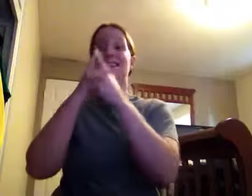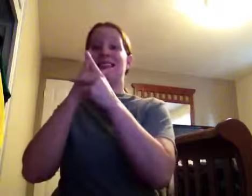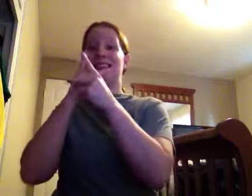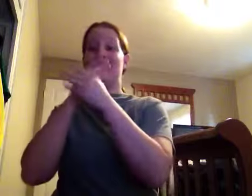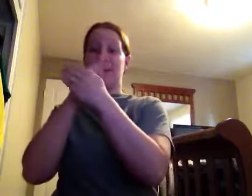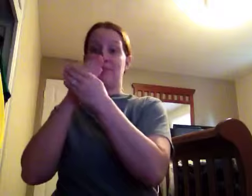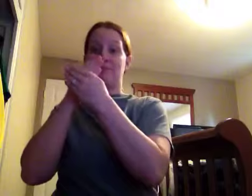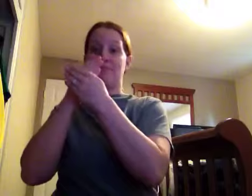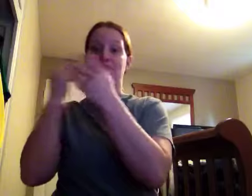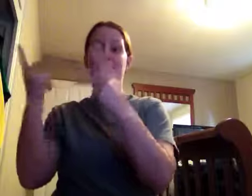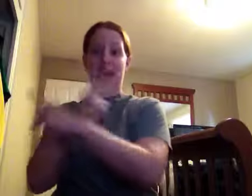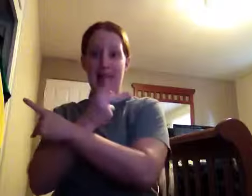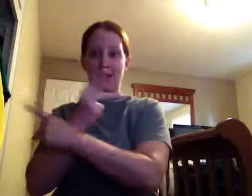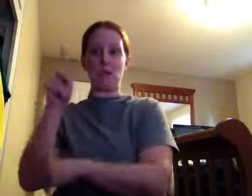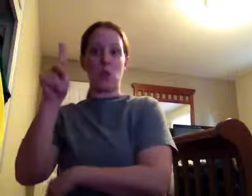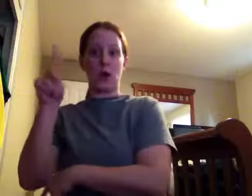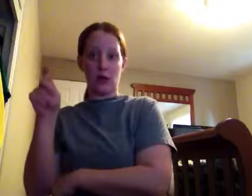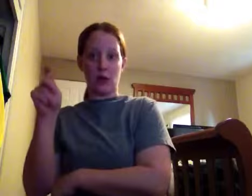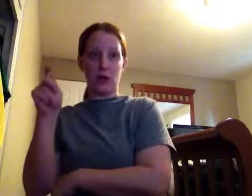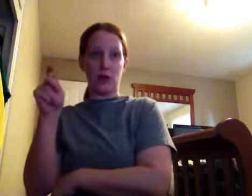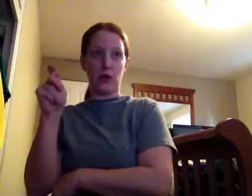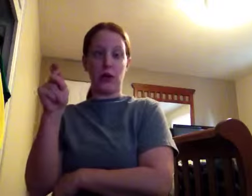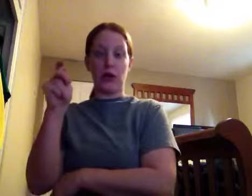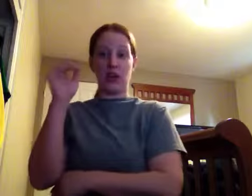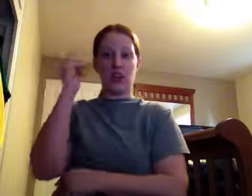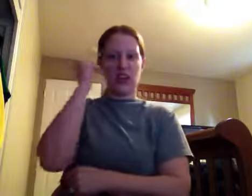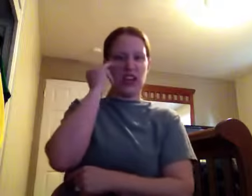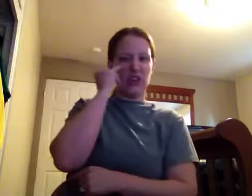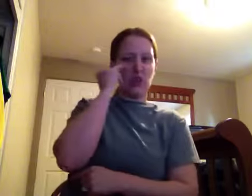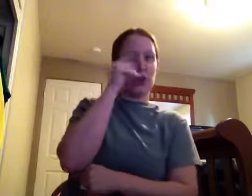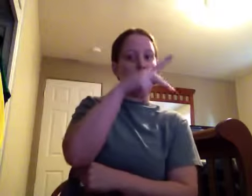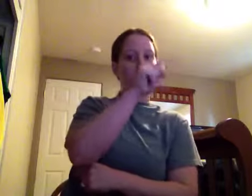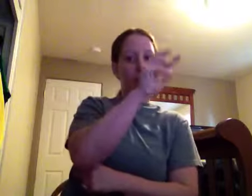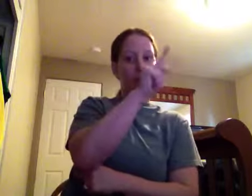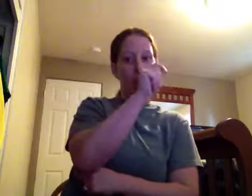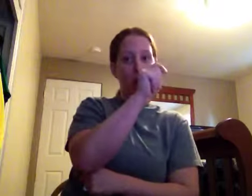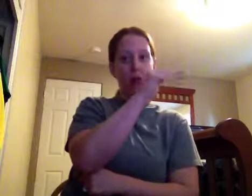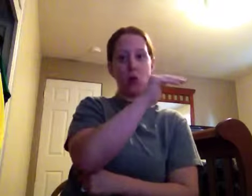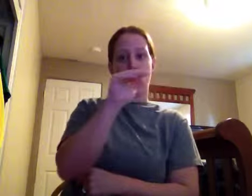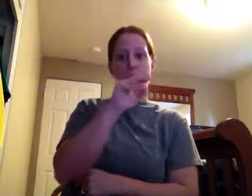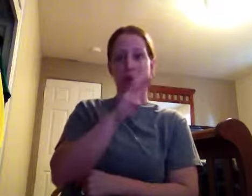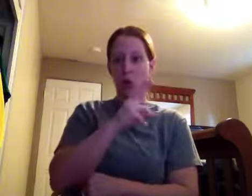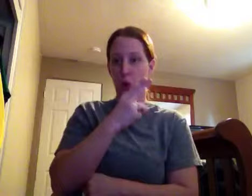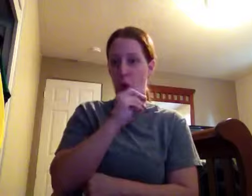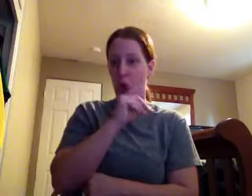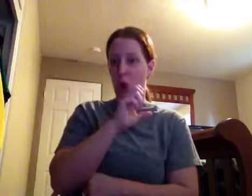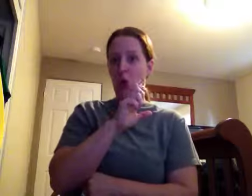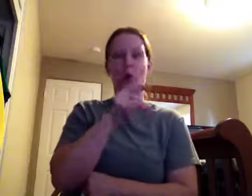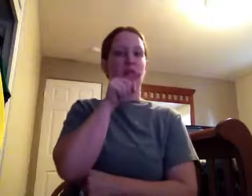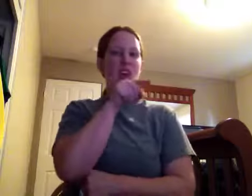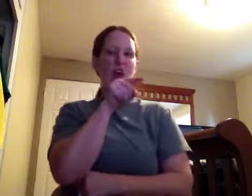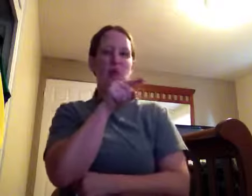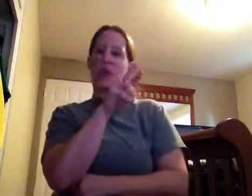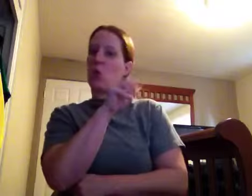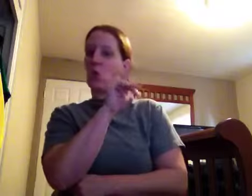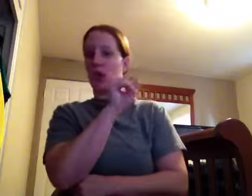have a ratio. To actually find percentage, you need to do part by mass over the whole thing by mass over 100. And I